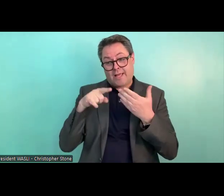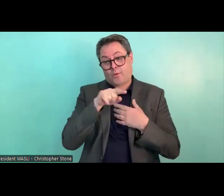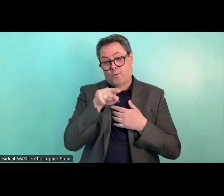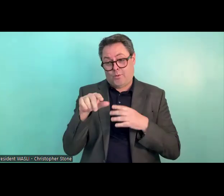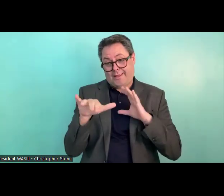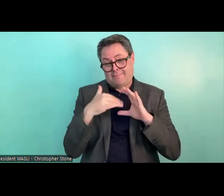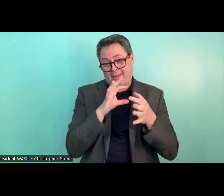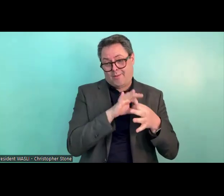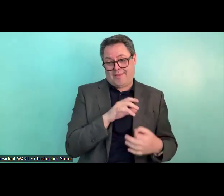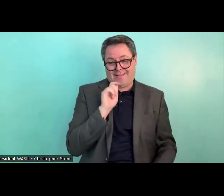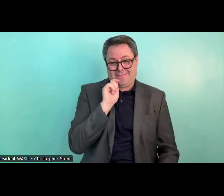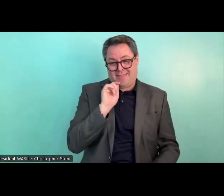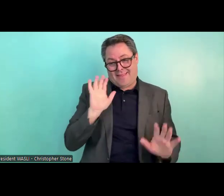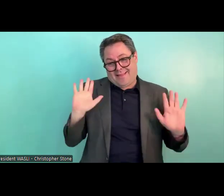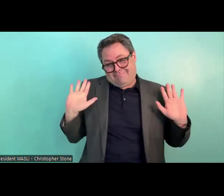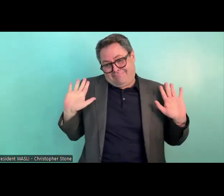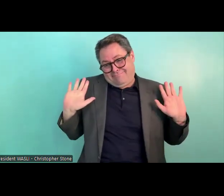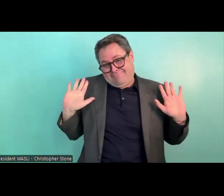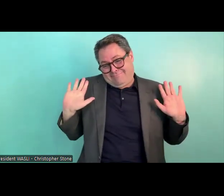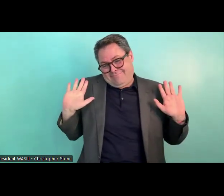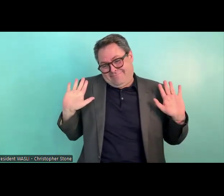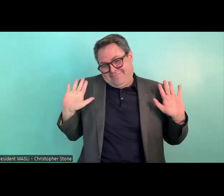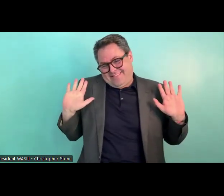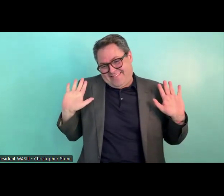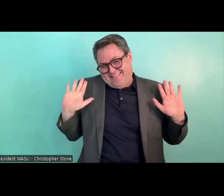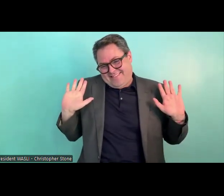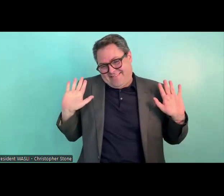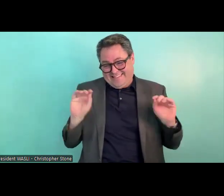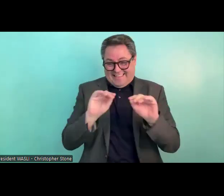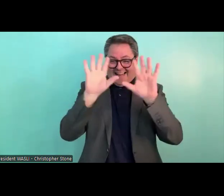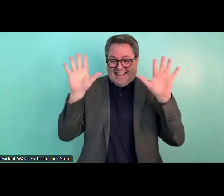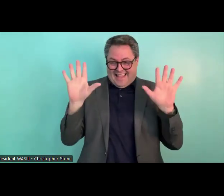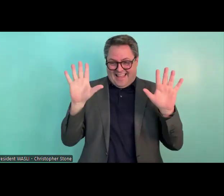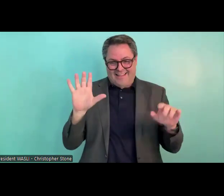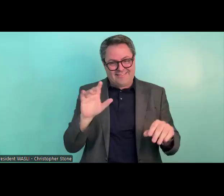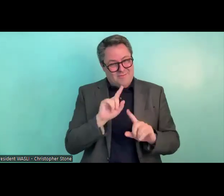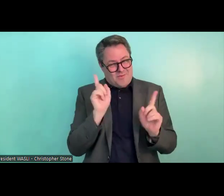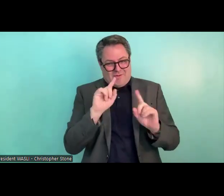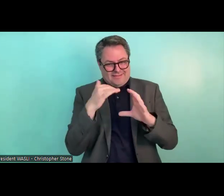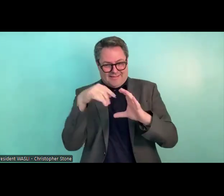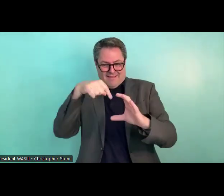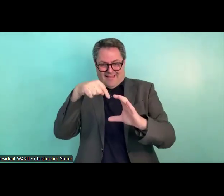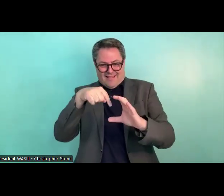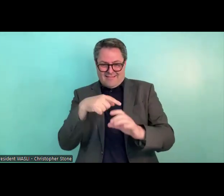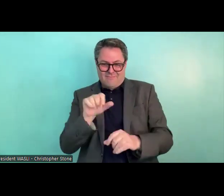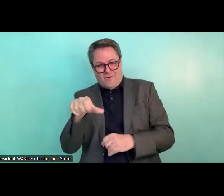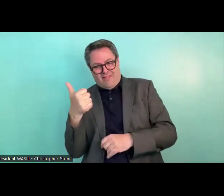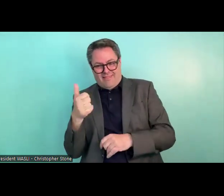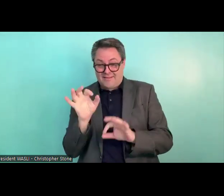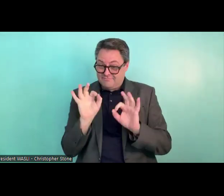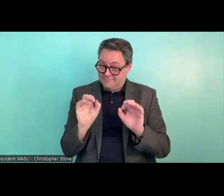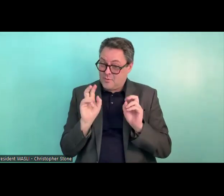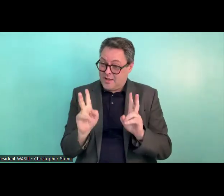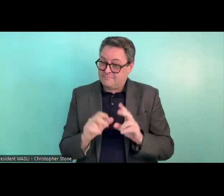It might be that you haven't received the information. Please do check those email addresses with